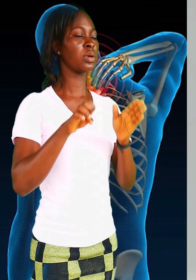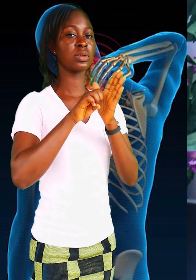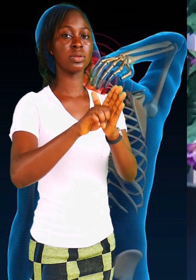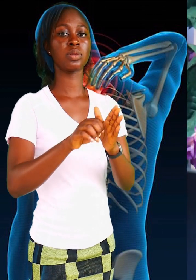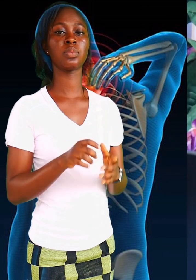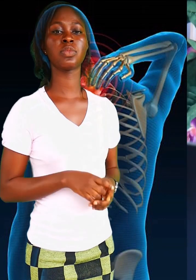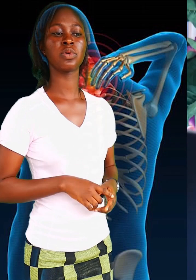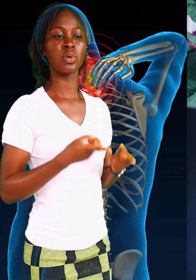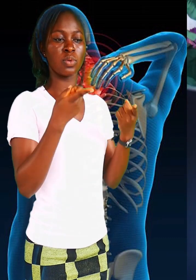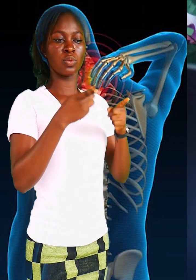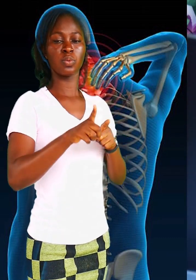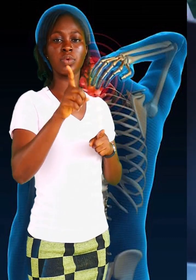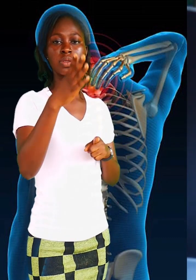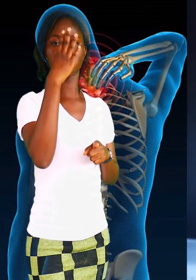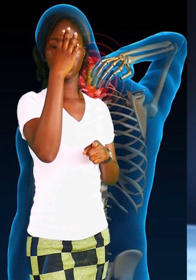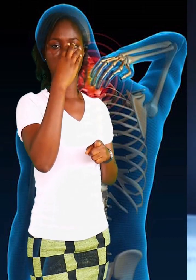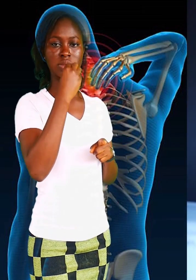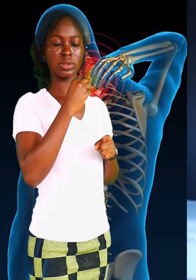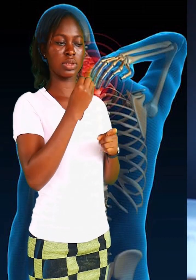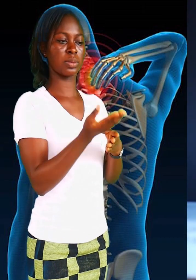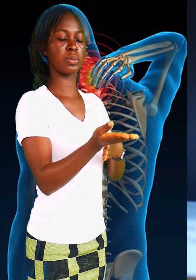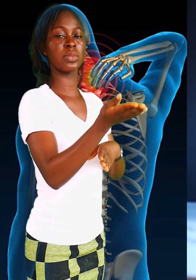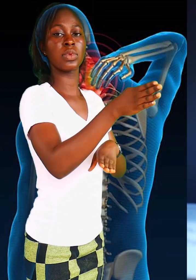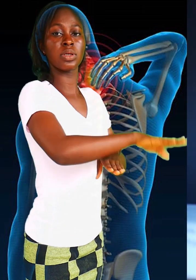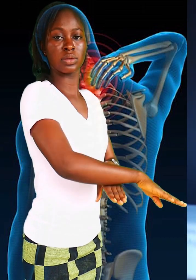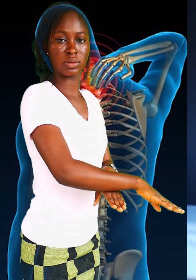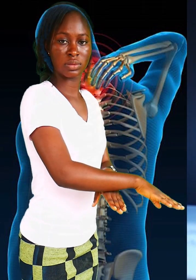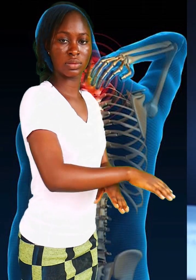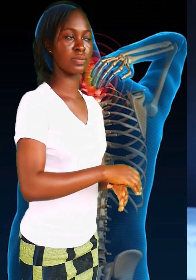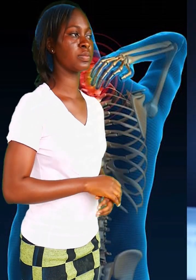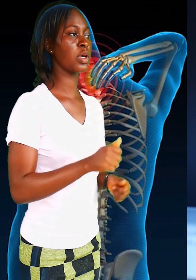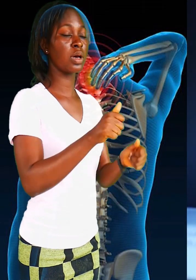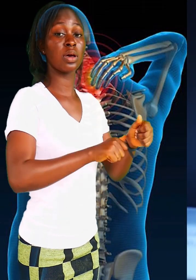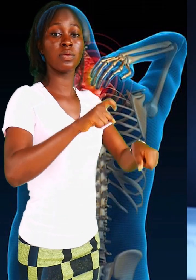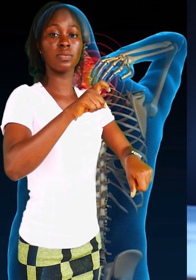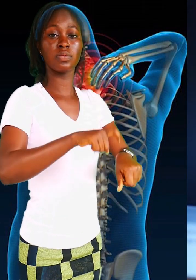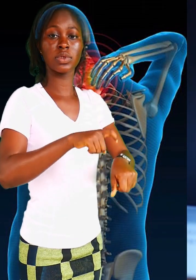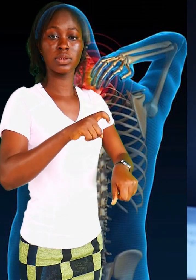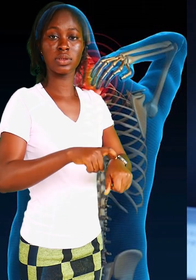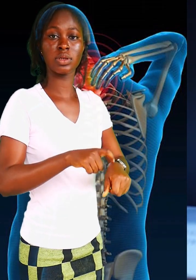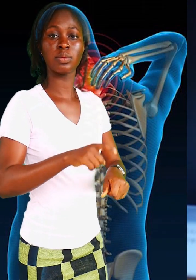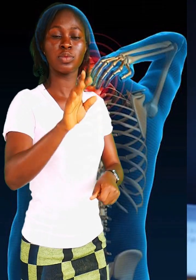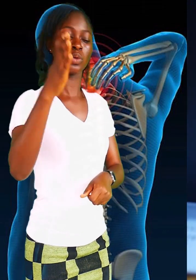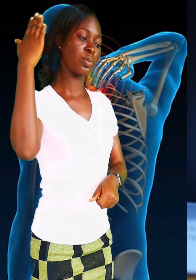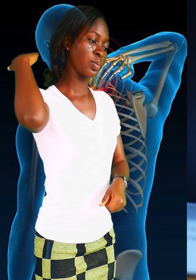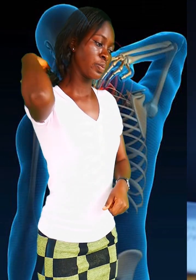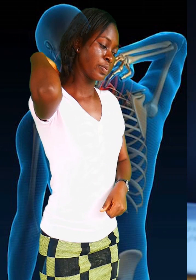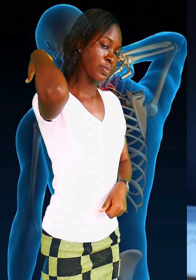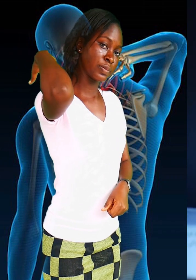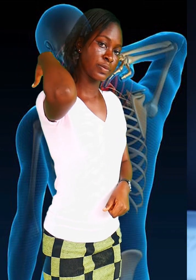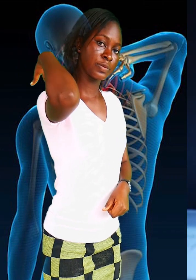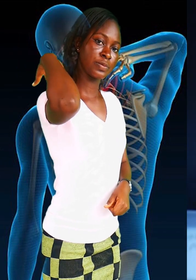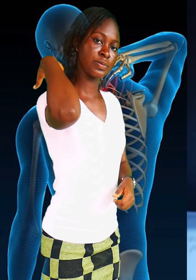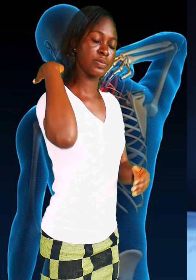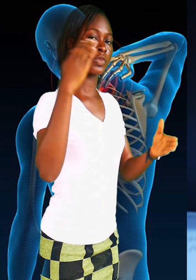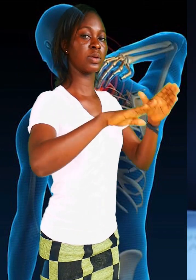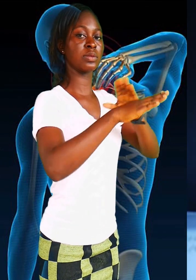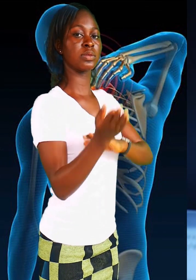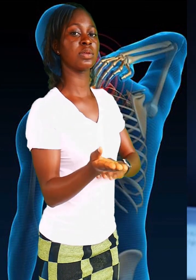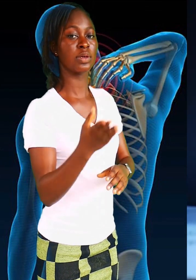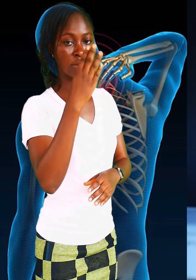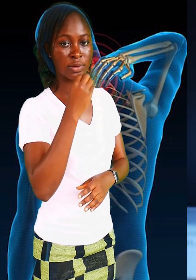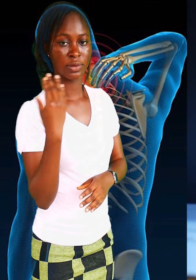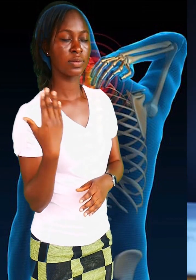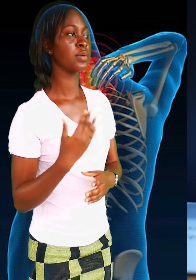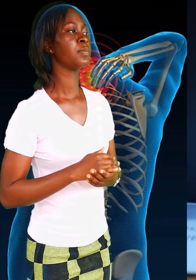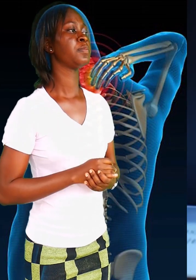dabutu a tem bia no wo de your friend say we chika say no beto ho say